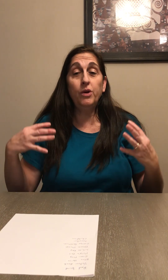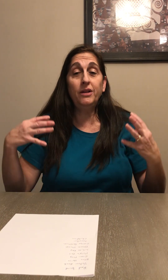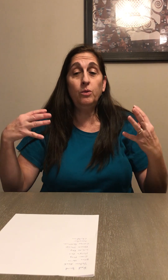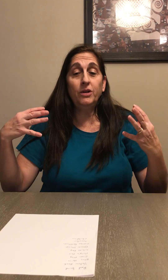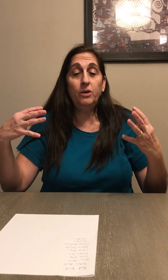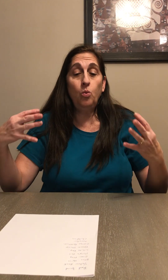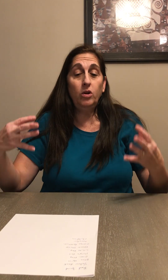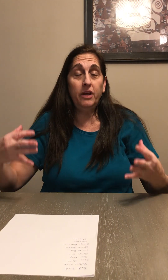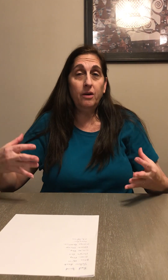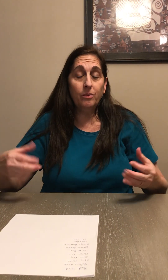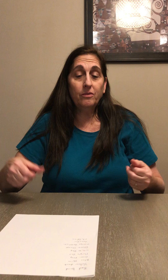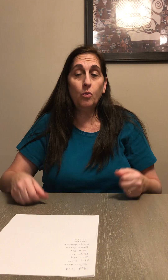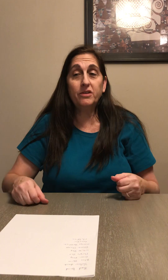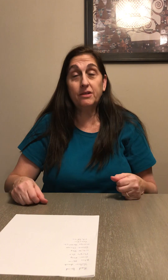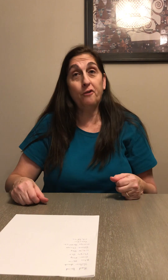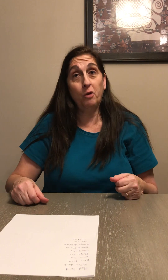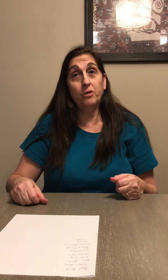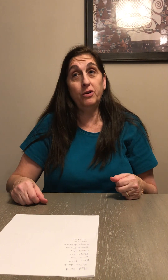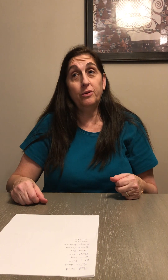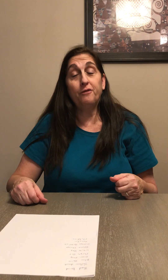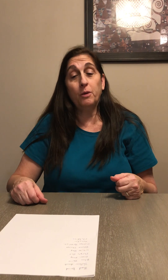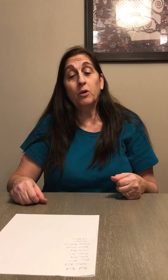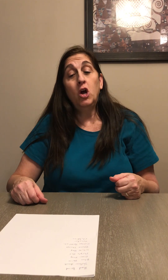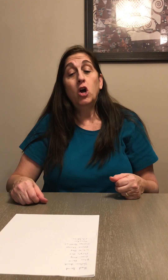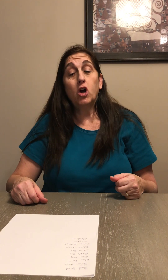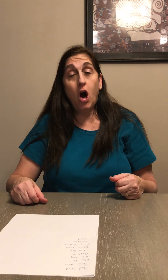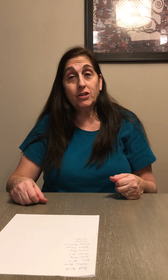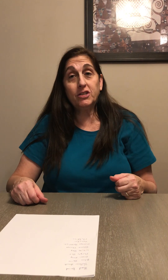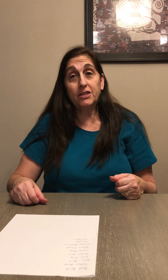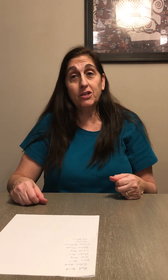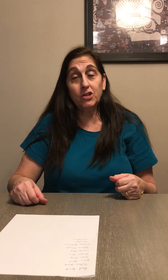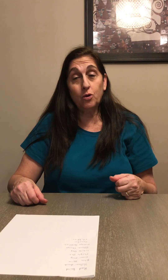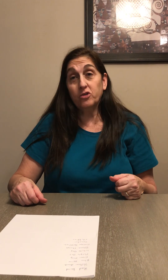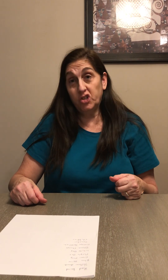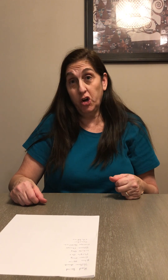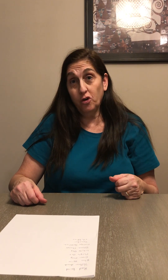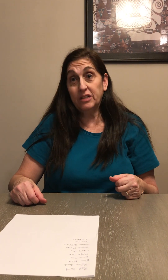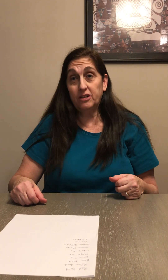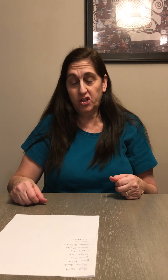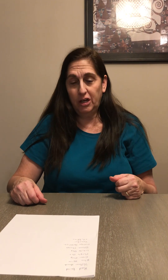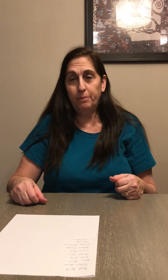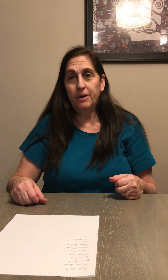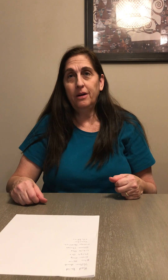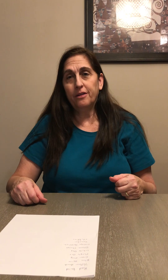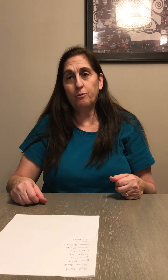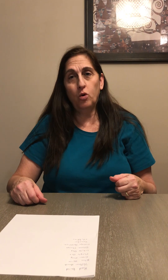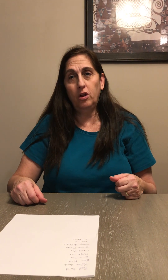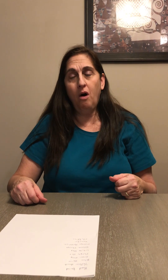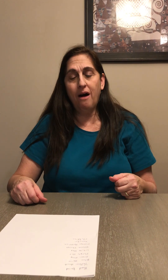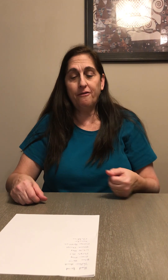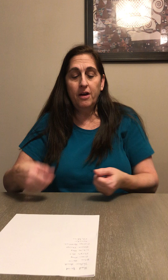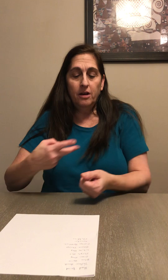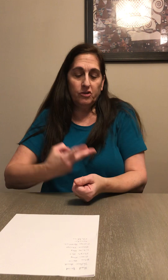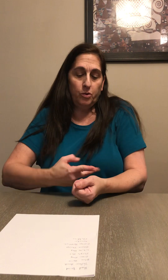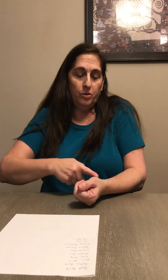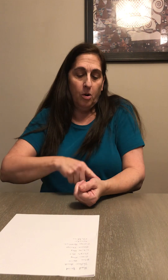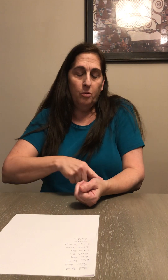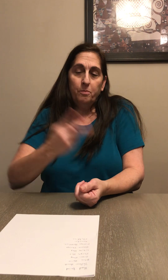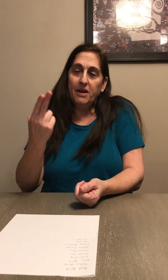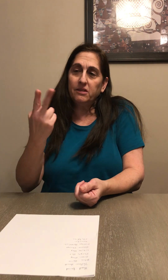really, really woolly. What does the farmer do? The farmer cuts or shears the sheep the wool off. So you go make a